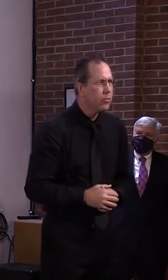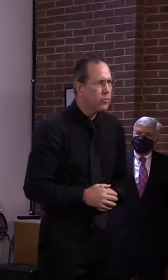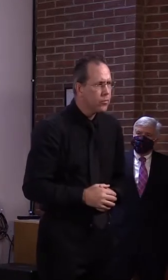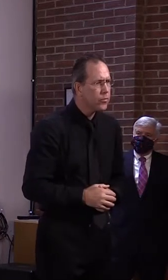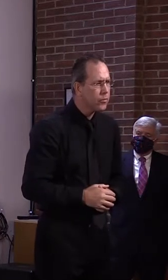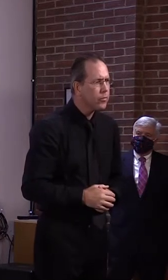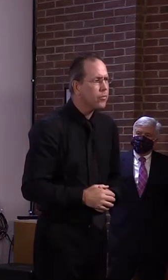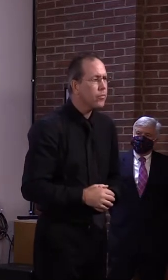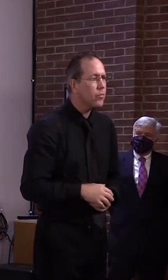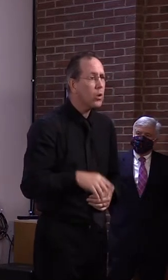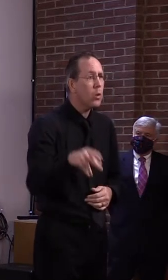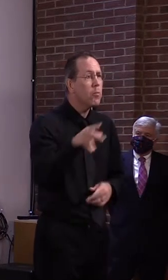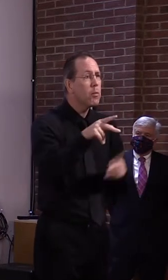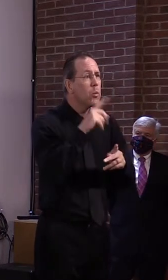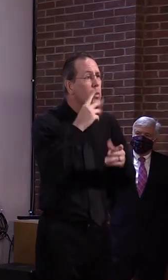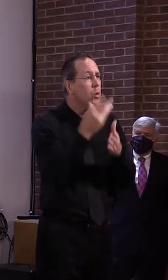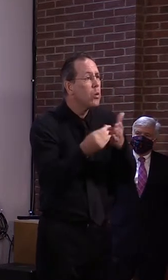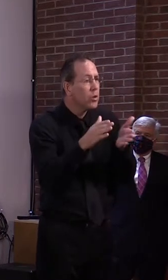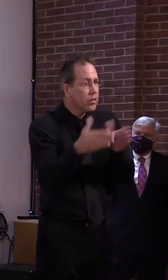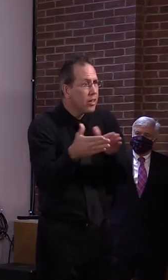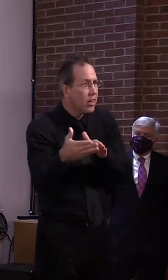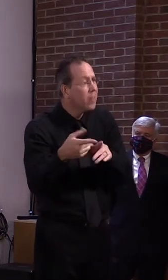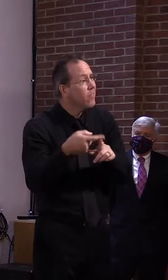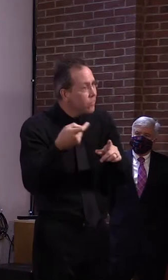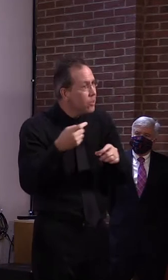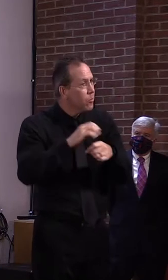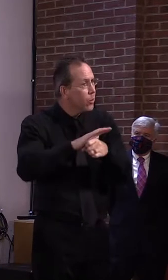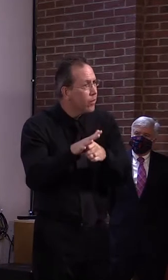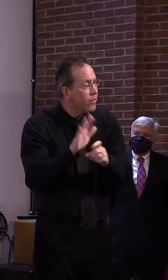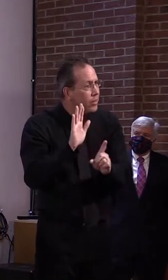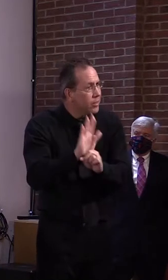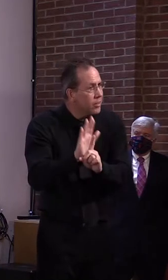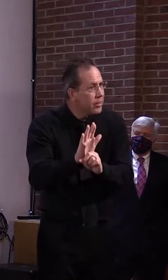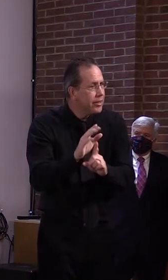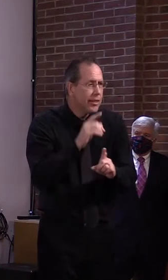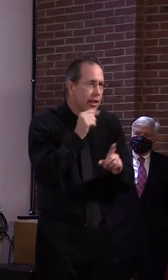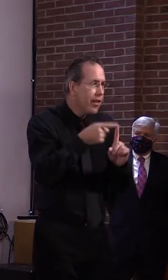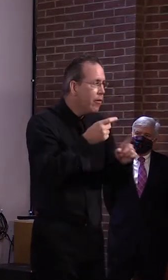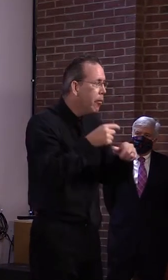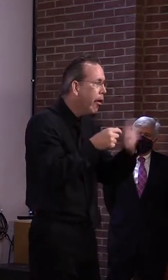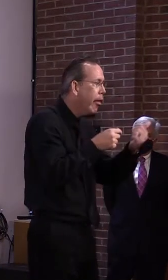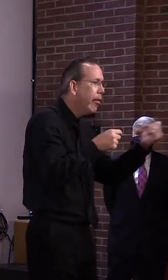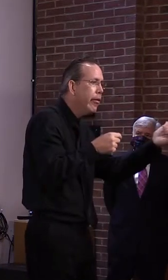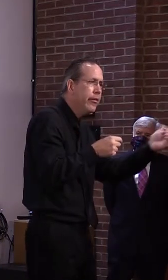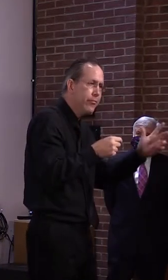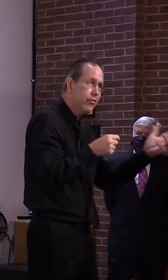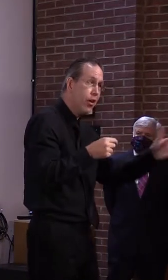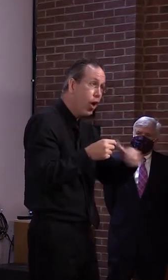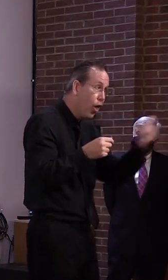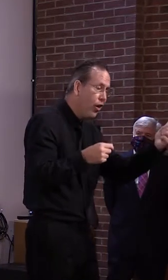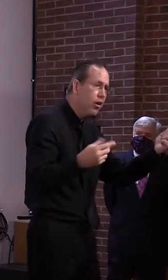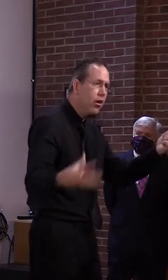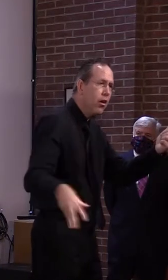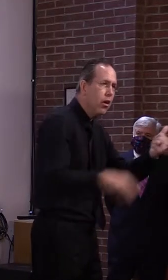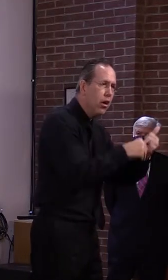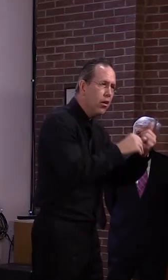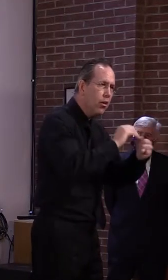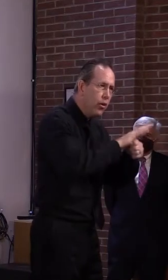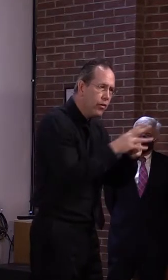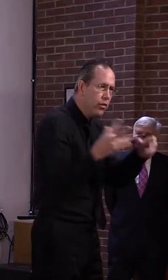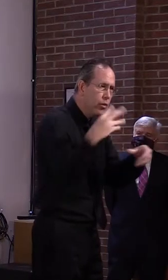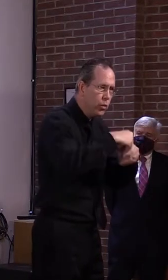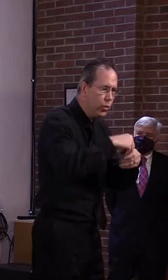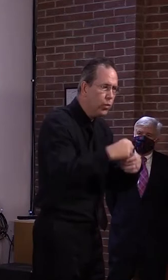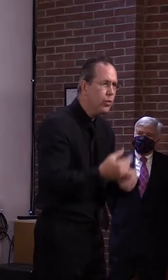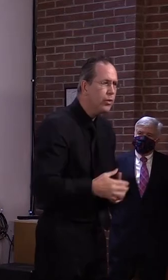died that wouldn't have died otherwise if there were no COVID on the planet. And I can't say that any more strongly.